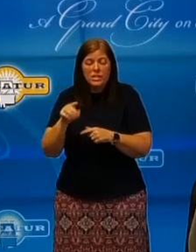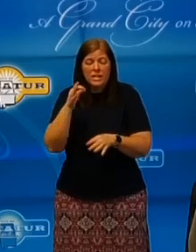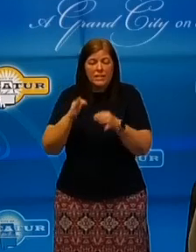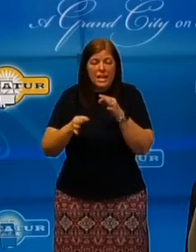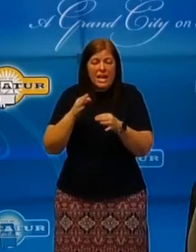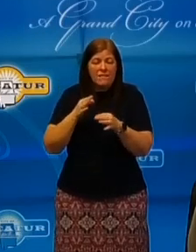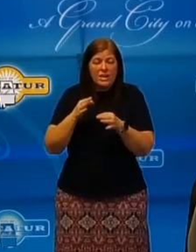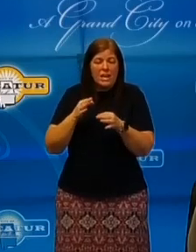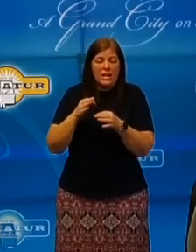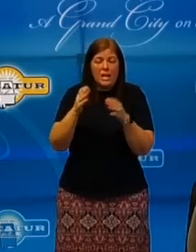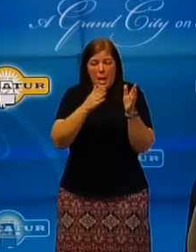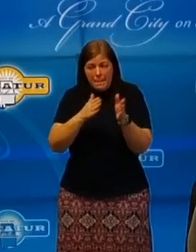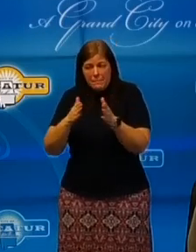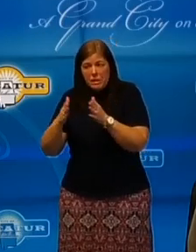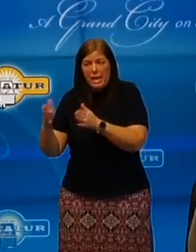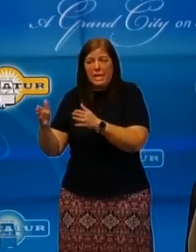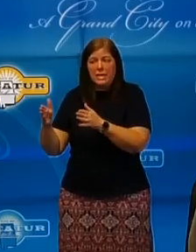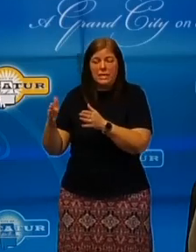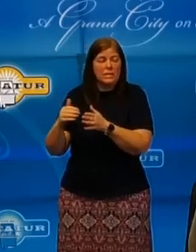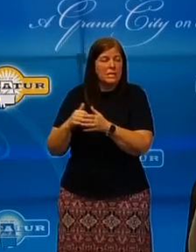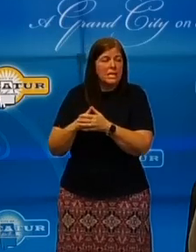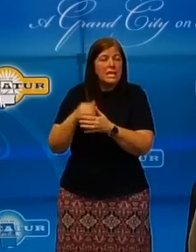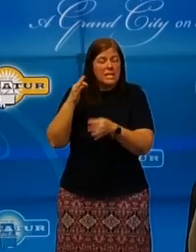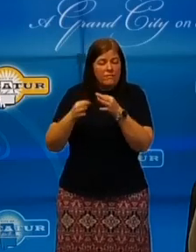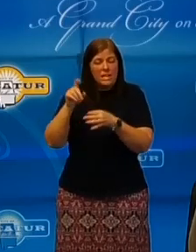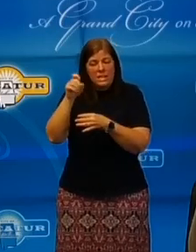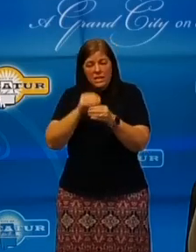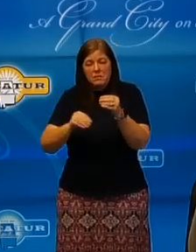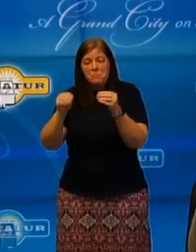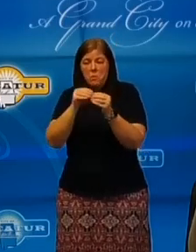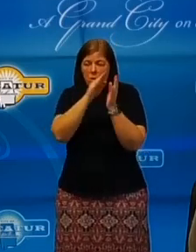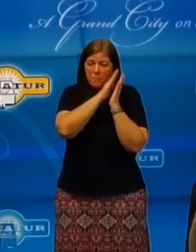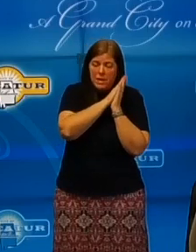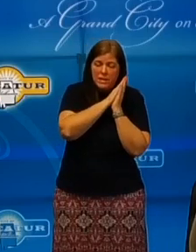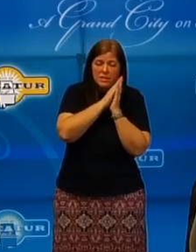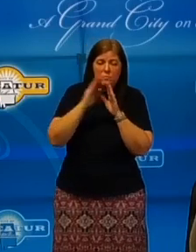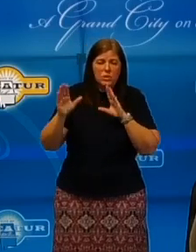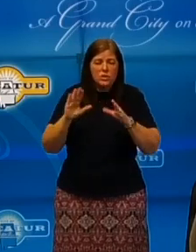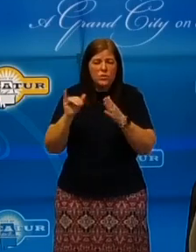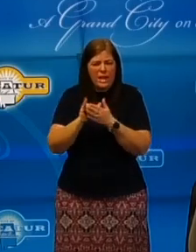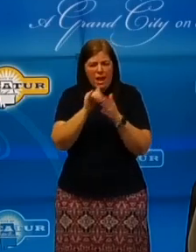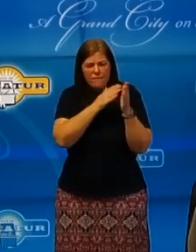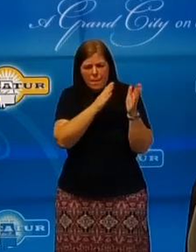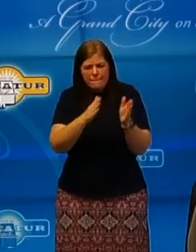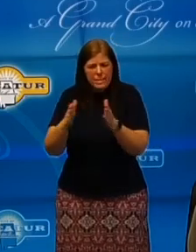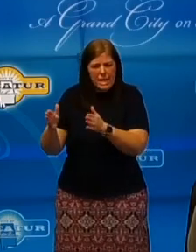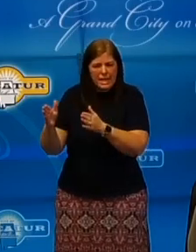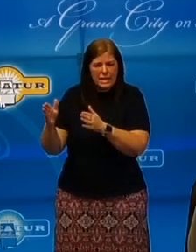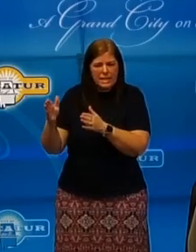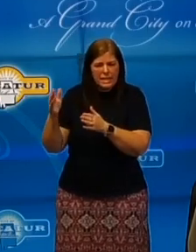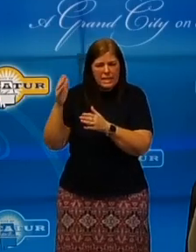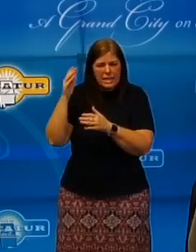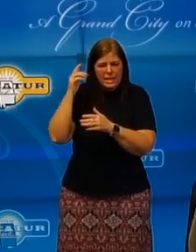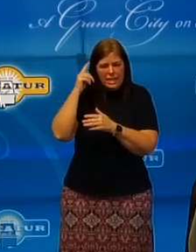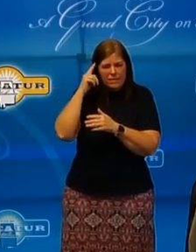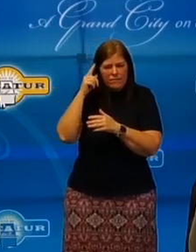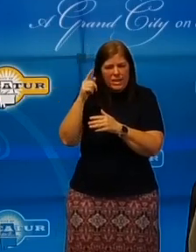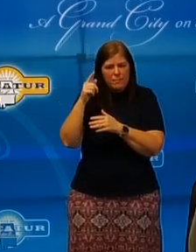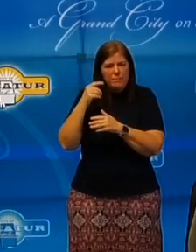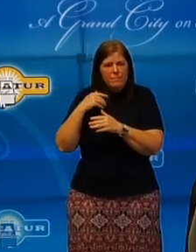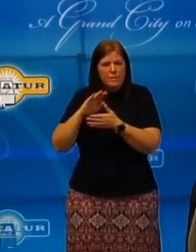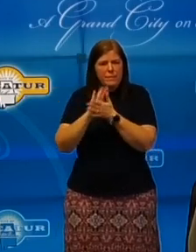plan right now if they do need more beds, but do they have a plan if they do start running low on PPE? Is